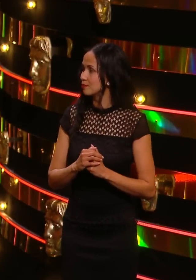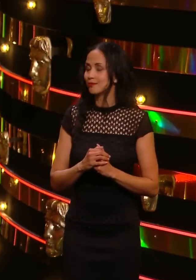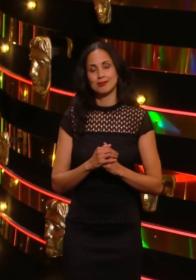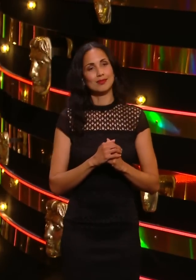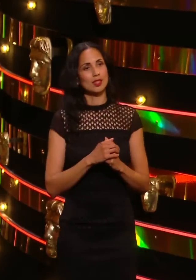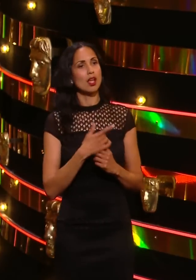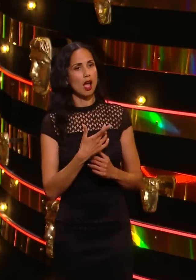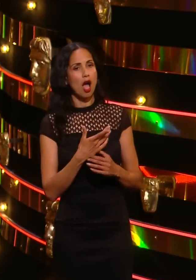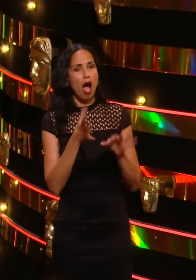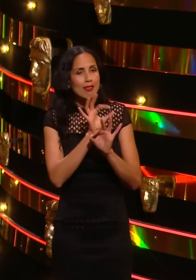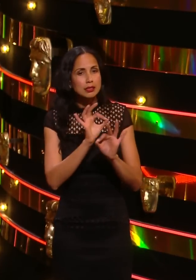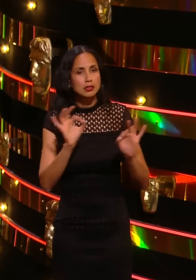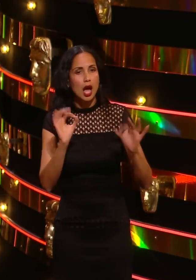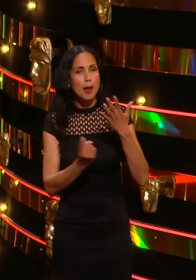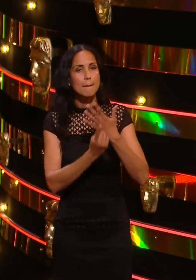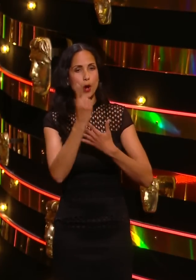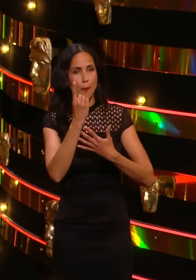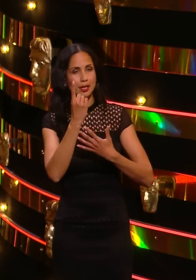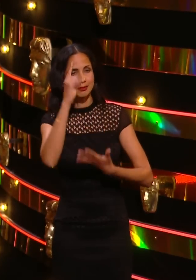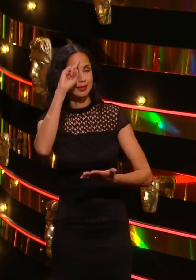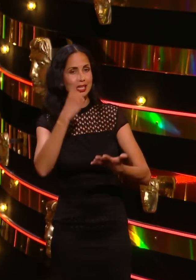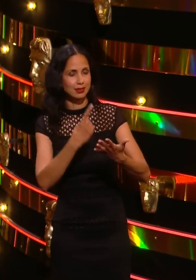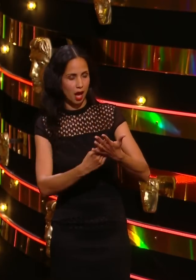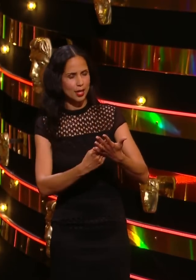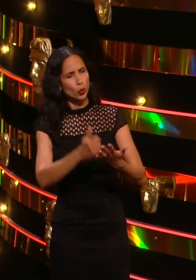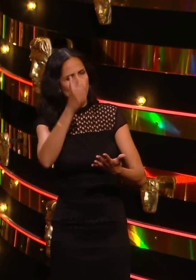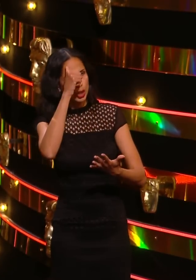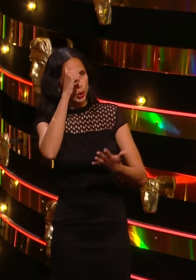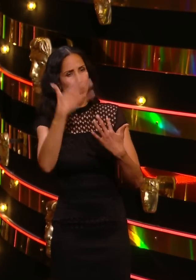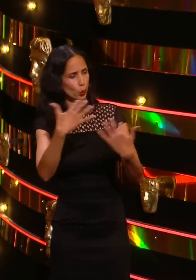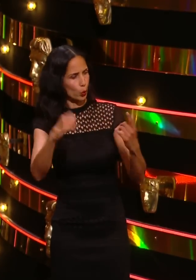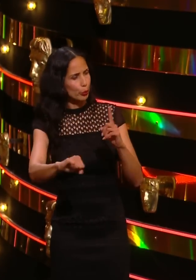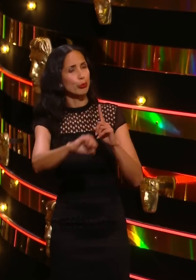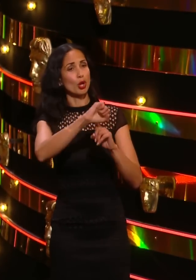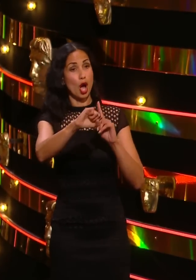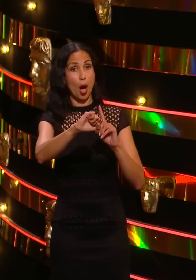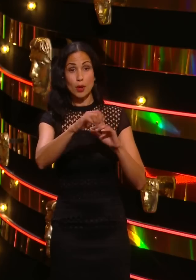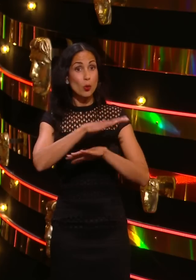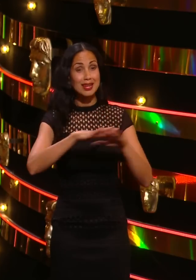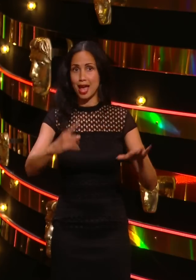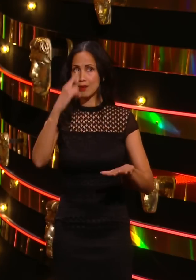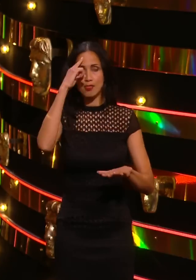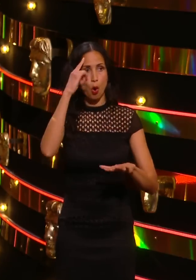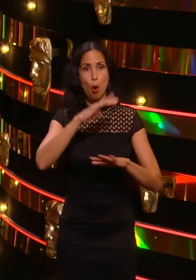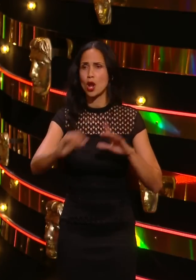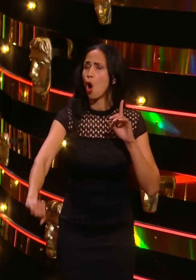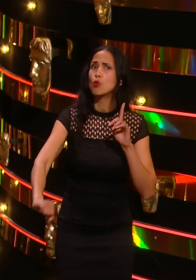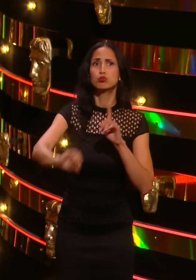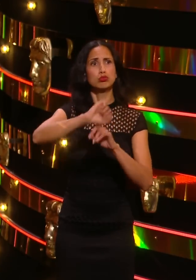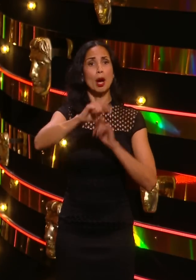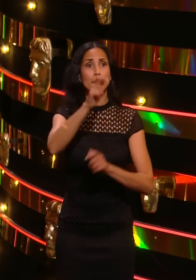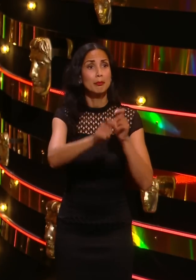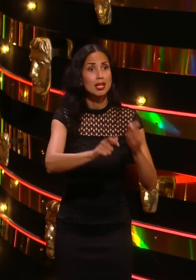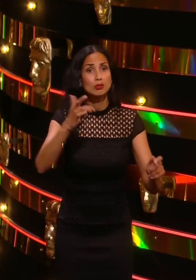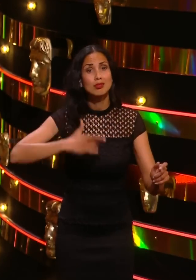with the silent in the dance, we know that it was going to give an impact, but this went bigger than what we thought, you know. This has changed people's